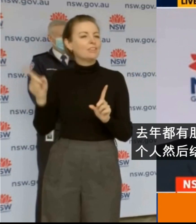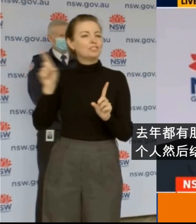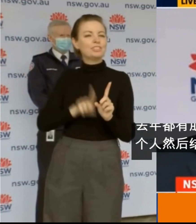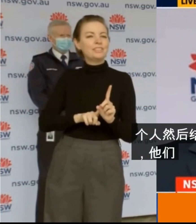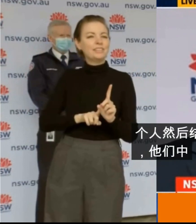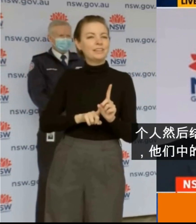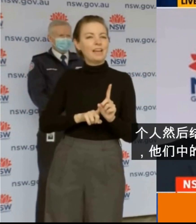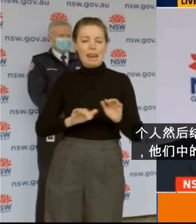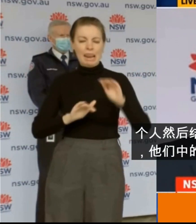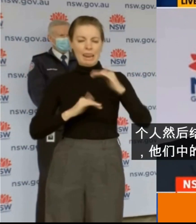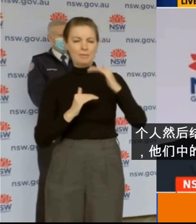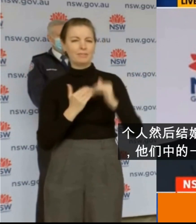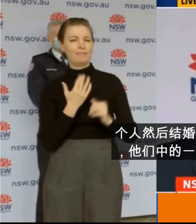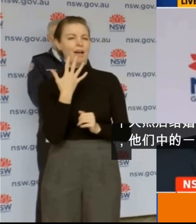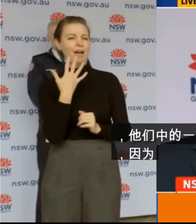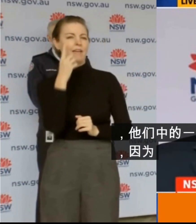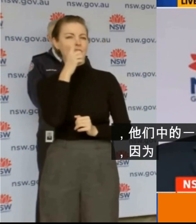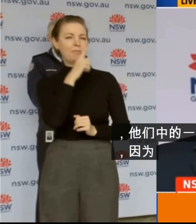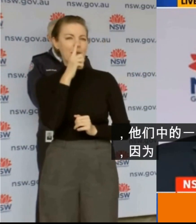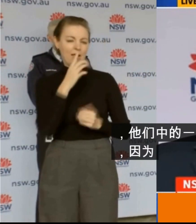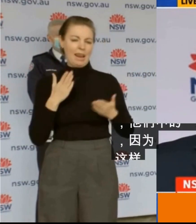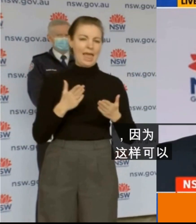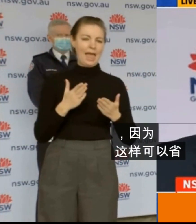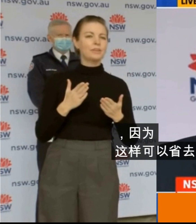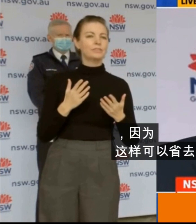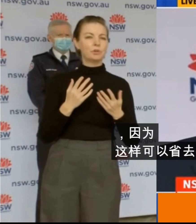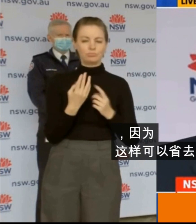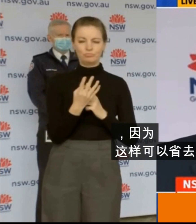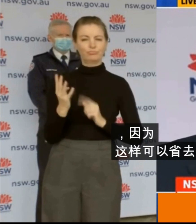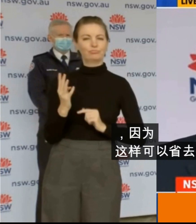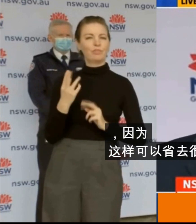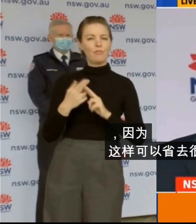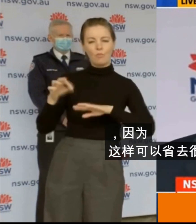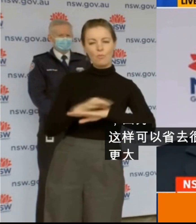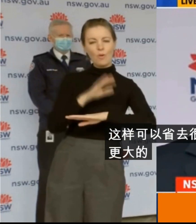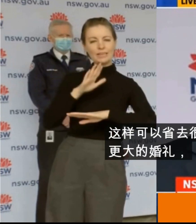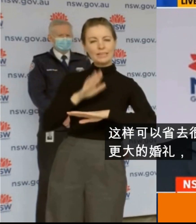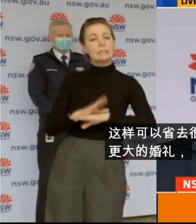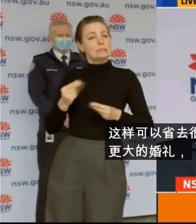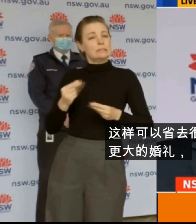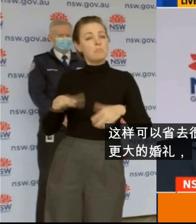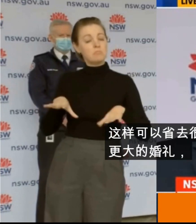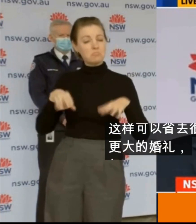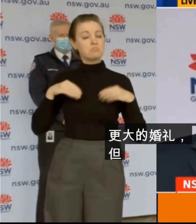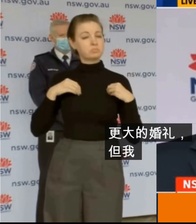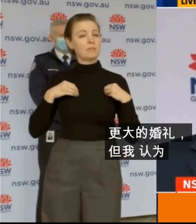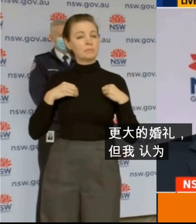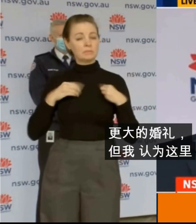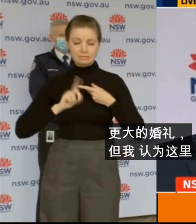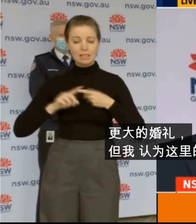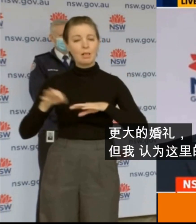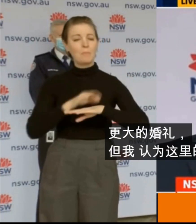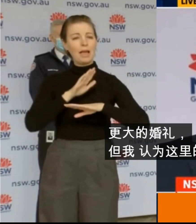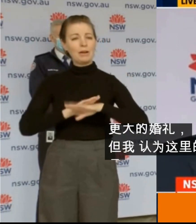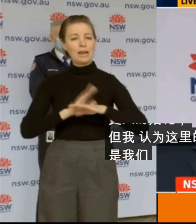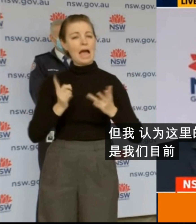went and got married, and some of them actually chose to do it then because it saved a lot of fuss. Others might want far bigger weddings. But I think